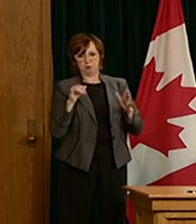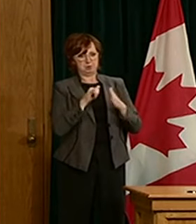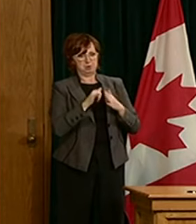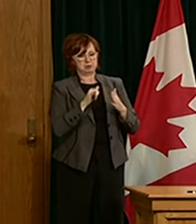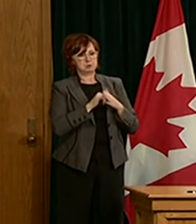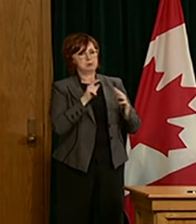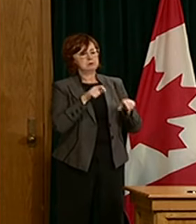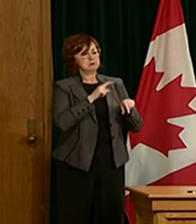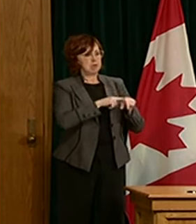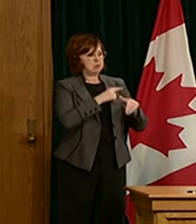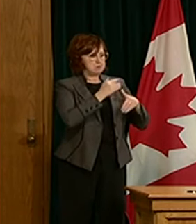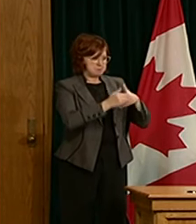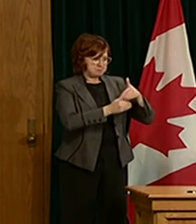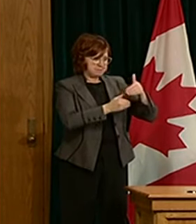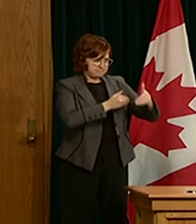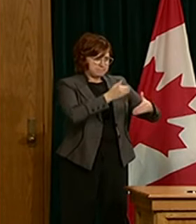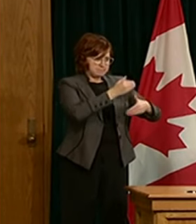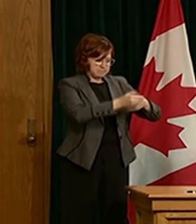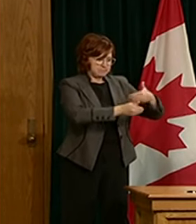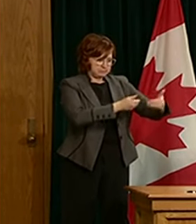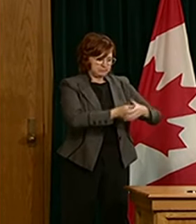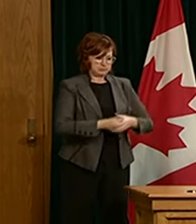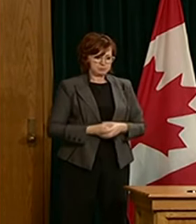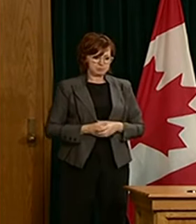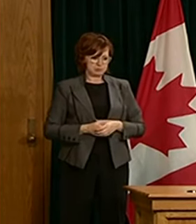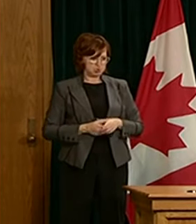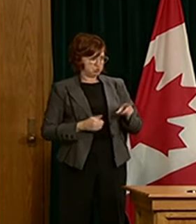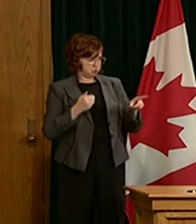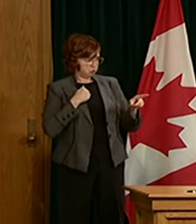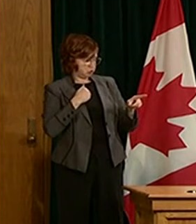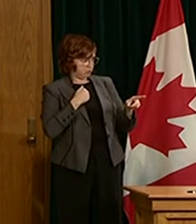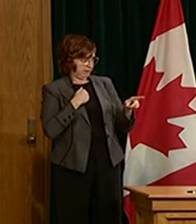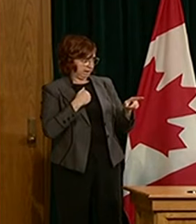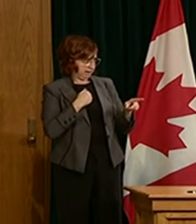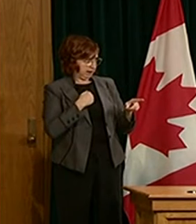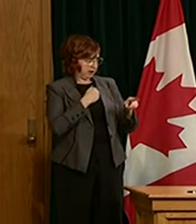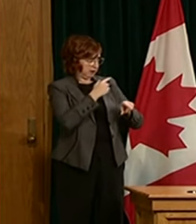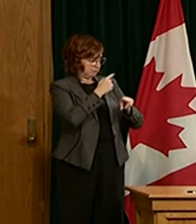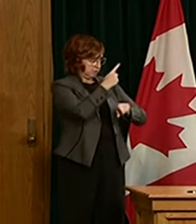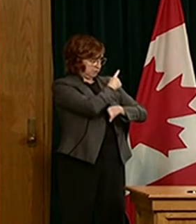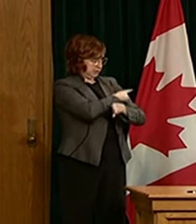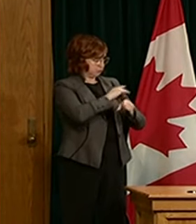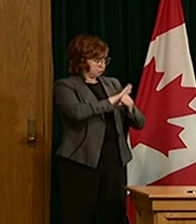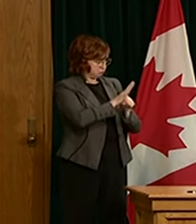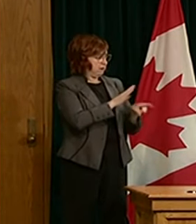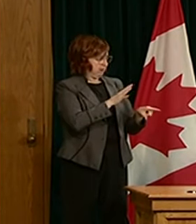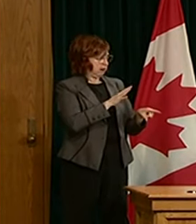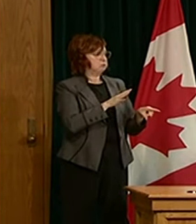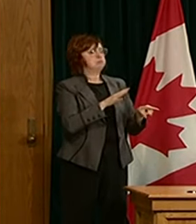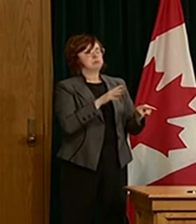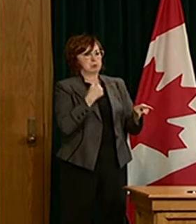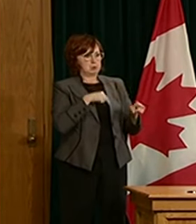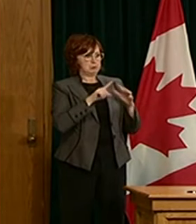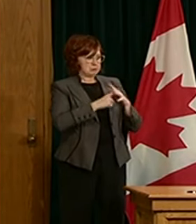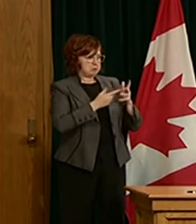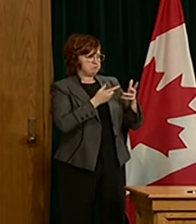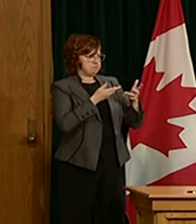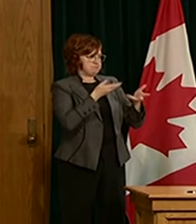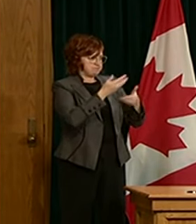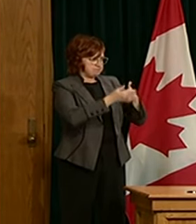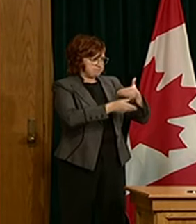use existing capacity that's been identified in the system already based on the slowdown first before we start expanding into